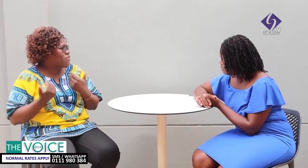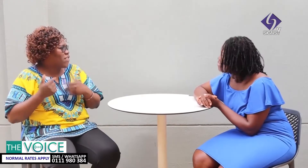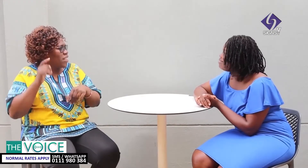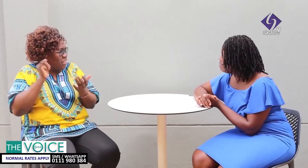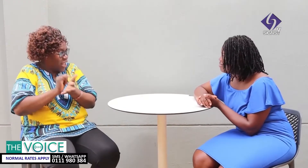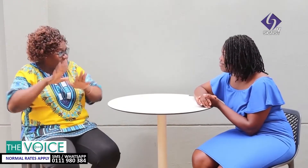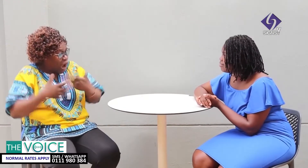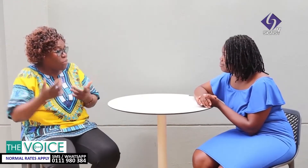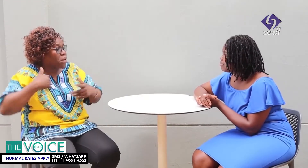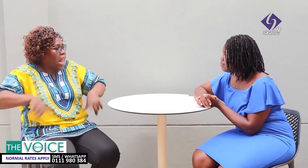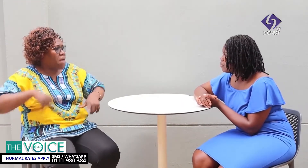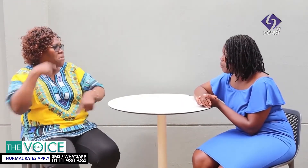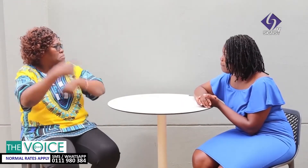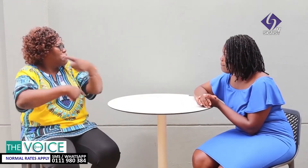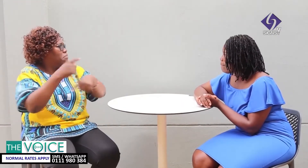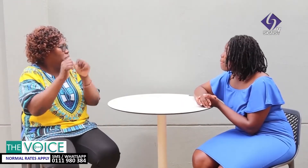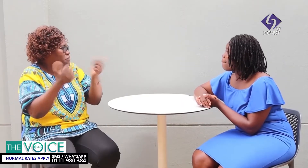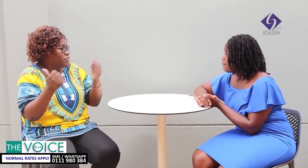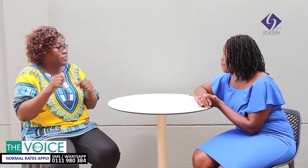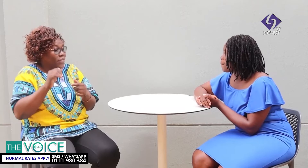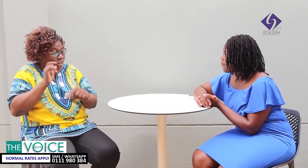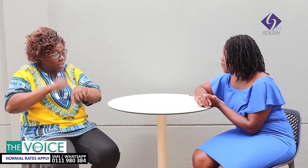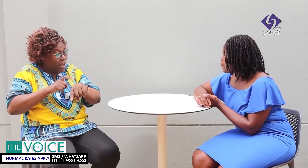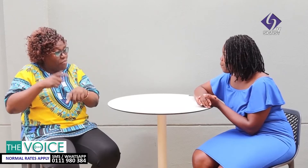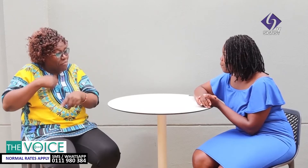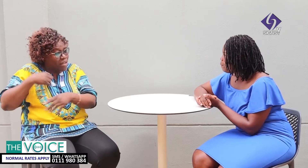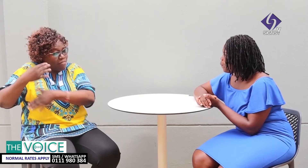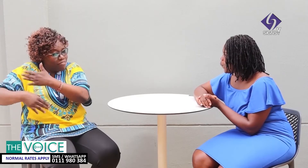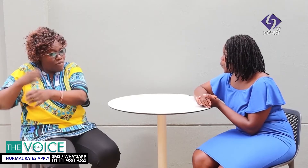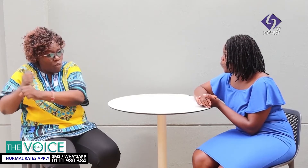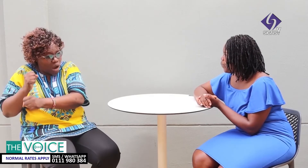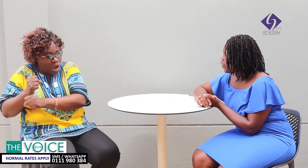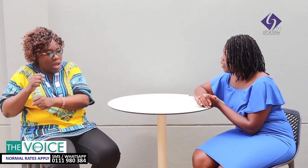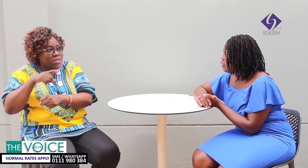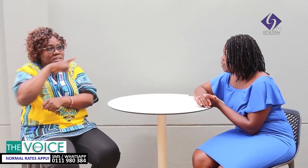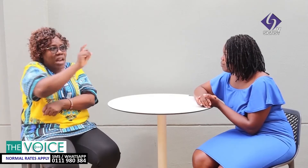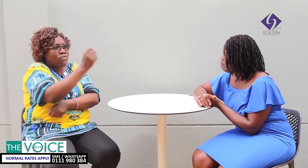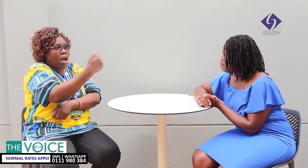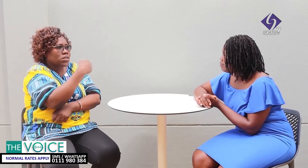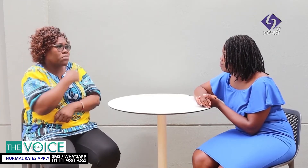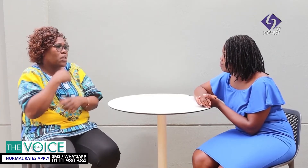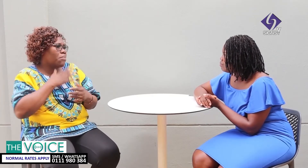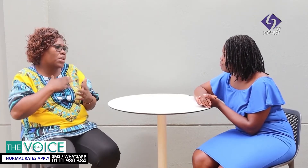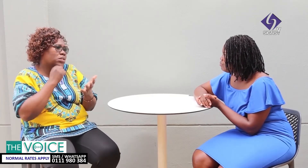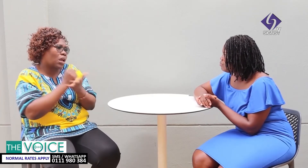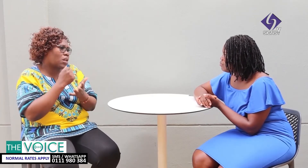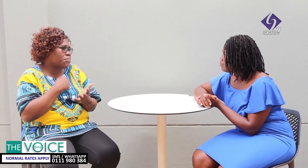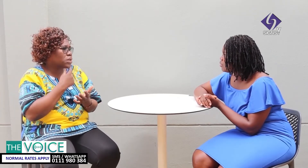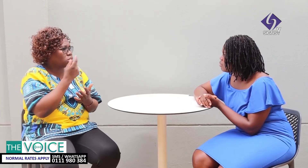sure everything goes as it should. Not like walking around, feeling sorry, and asking things from them. I didn't allow anybody